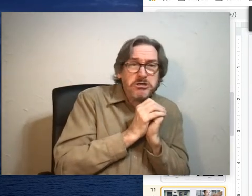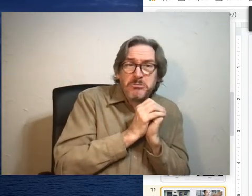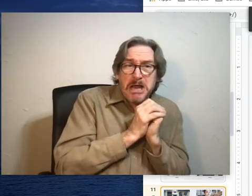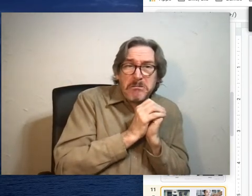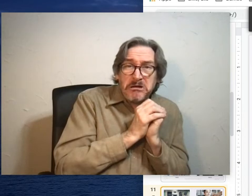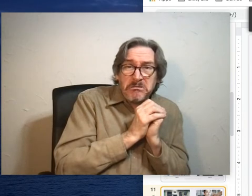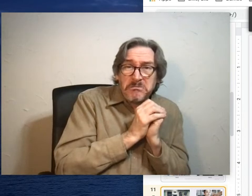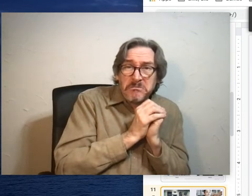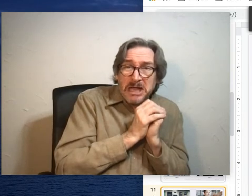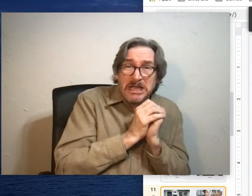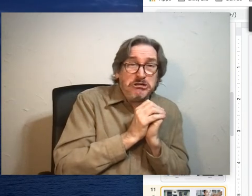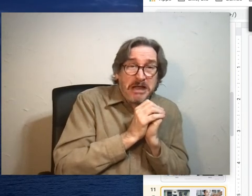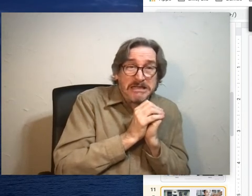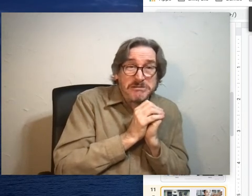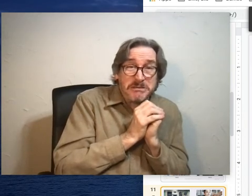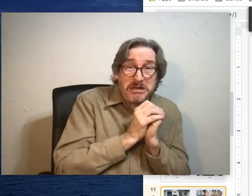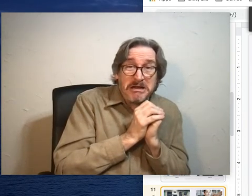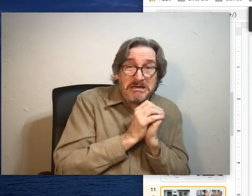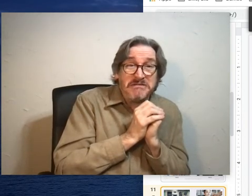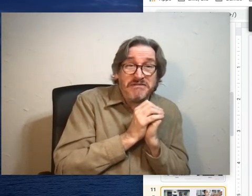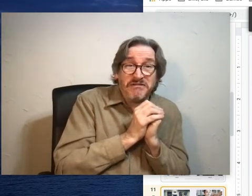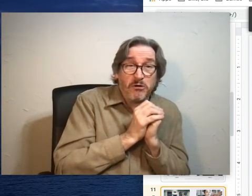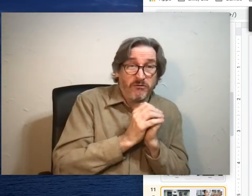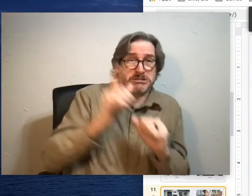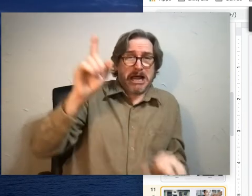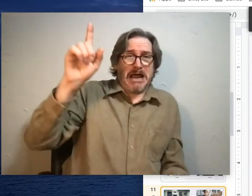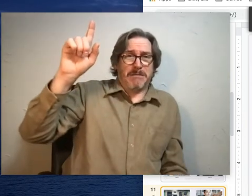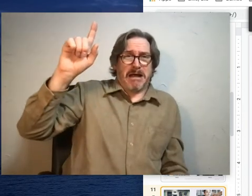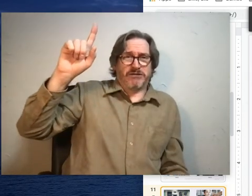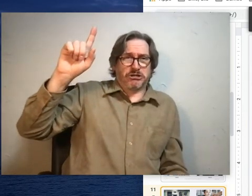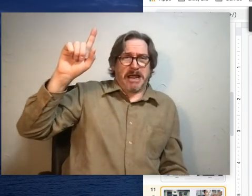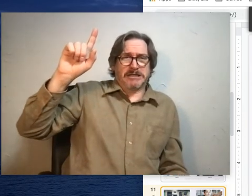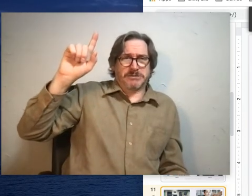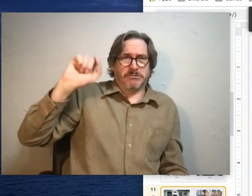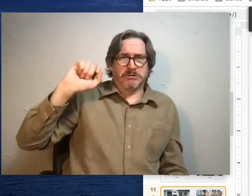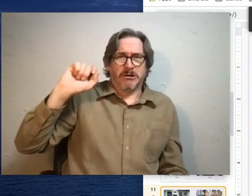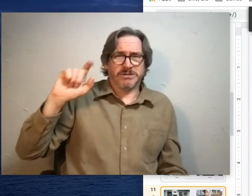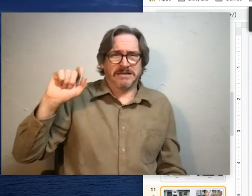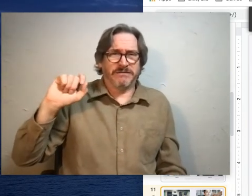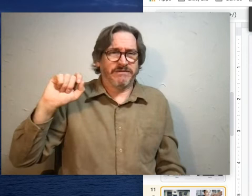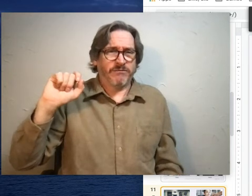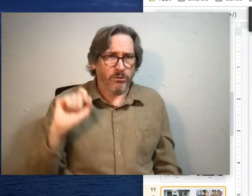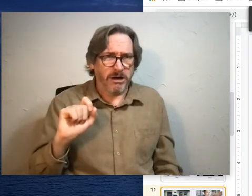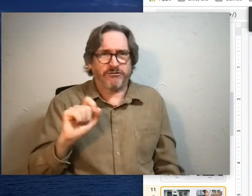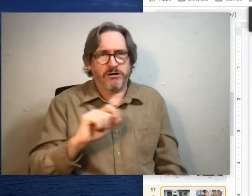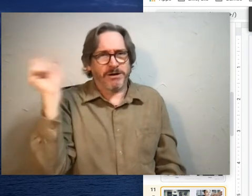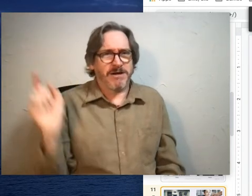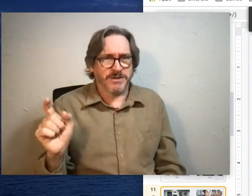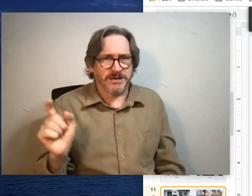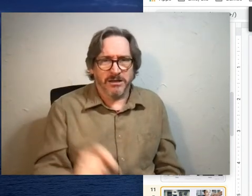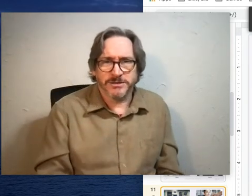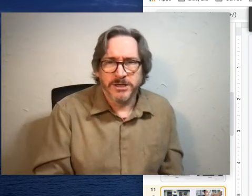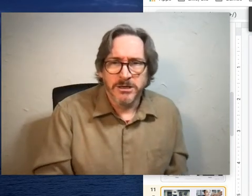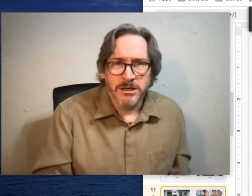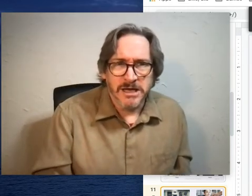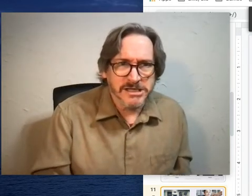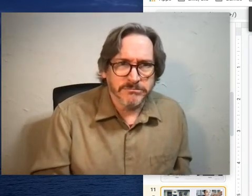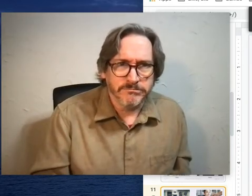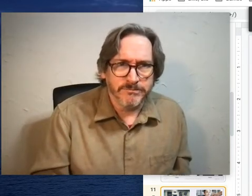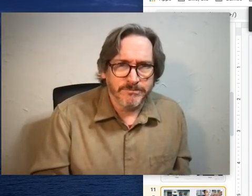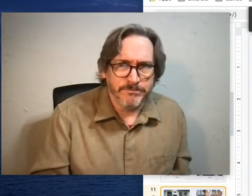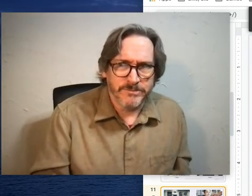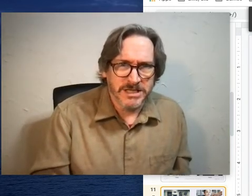I'm not sure what happened here. He shook hands with someone in 1954. First time I ever shook hands with someone with 1954 after I'd already graduated college